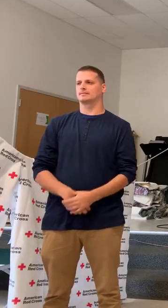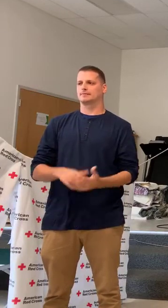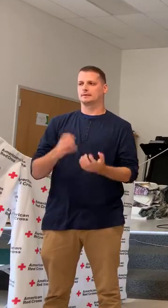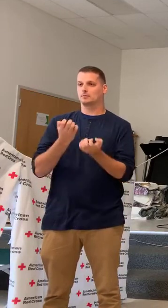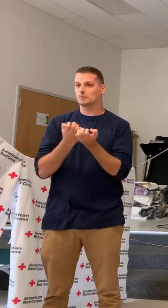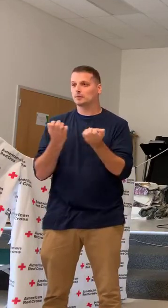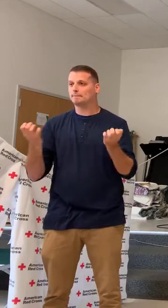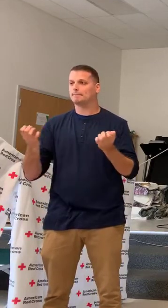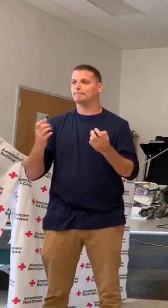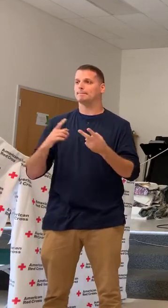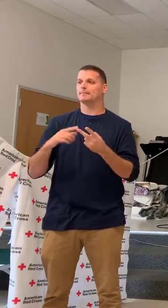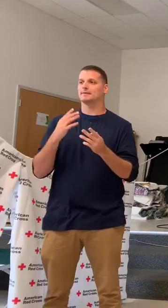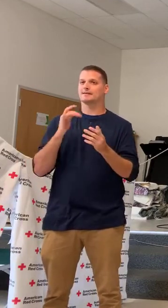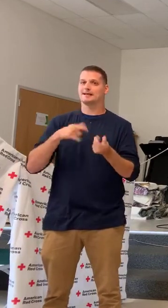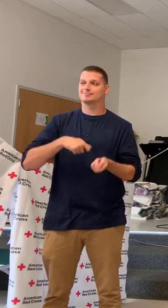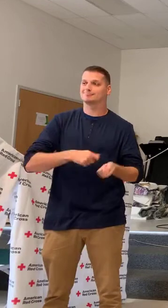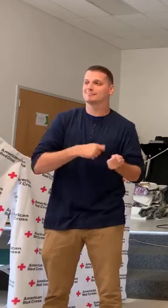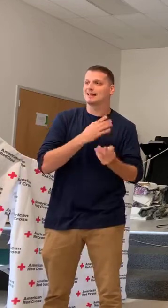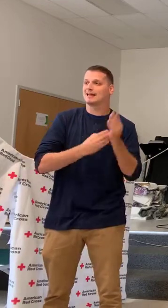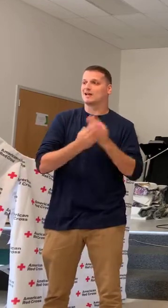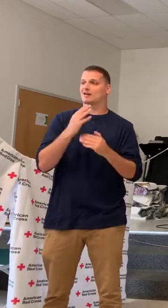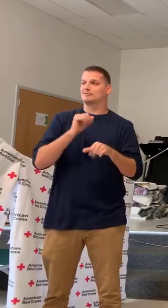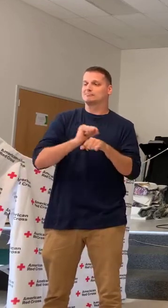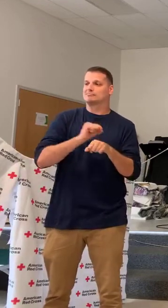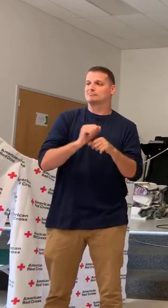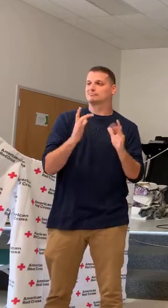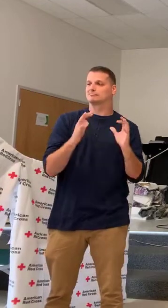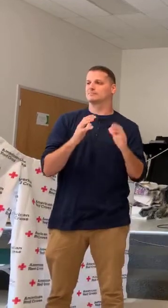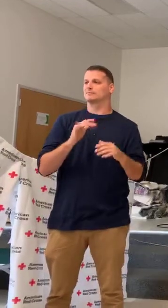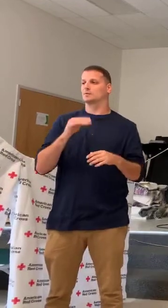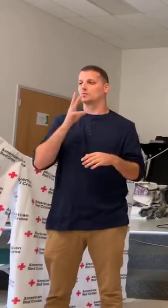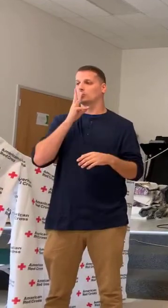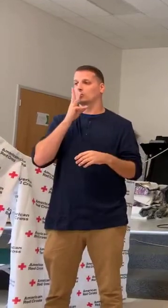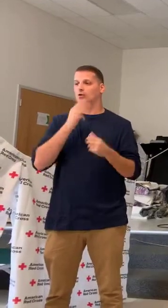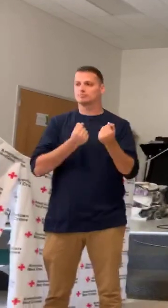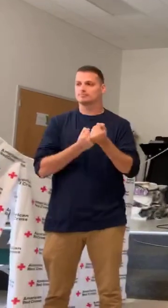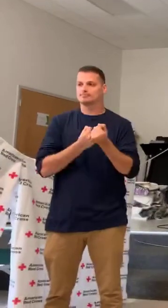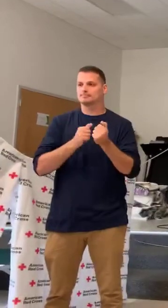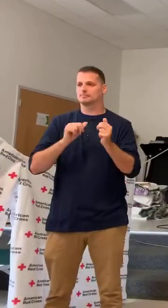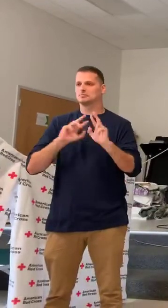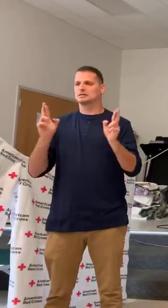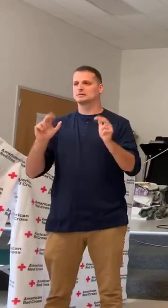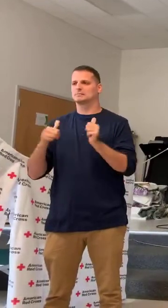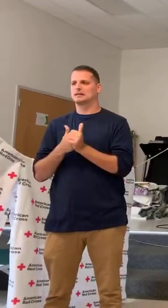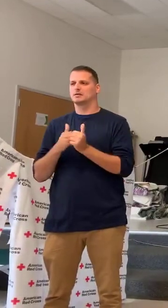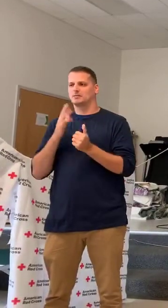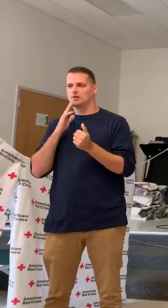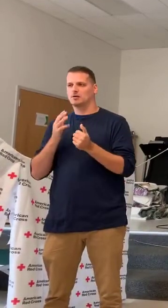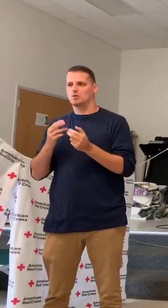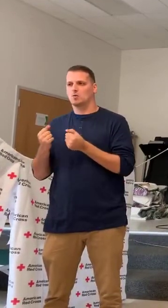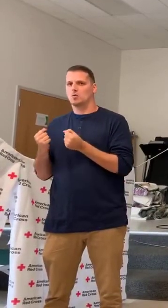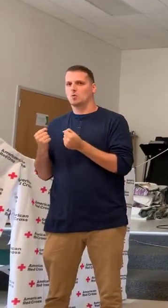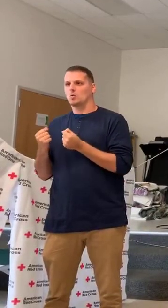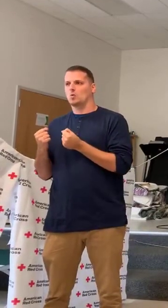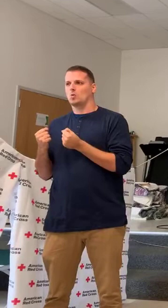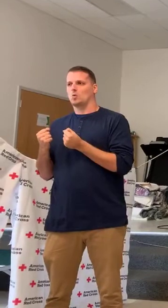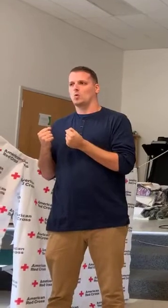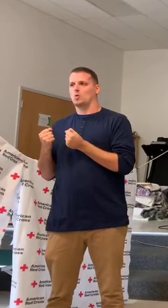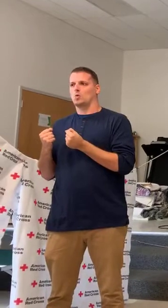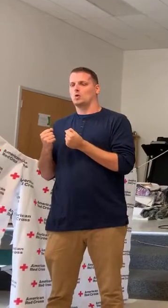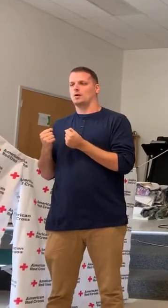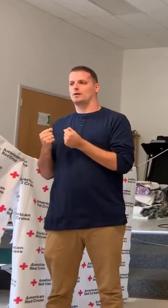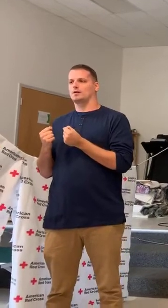equipment, putting the line in and getting hose in behind it so we can really secure it and hold it. We are a little thin right now,